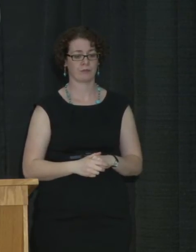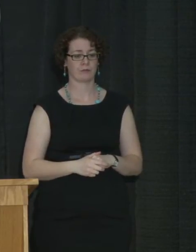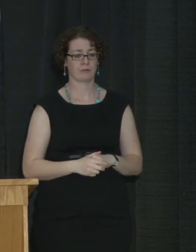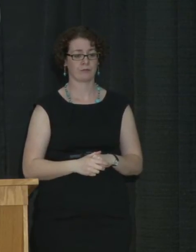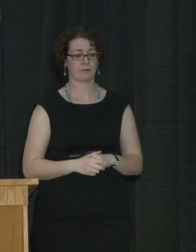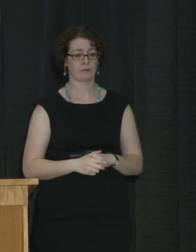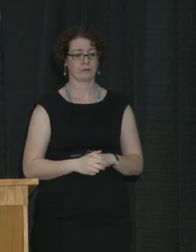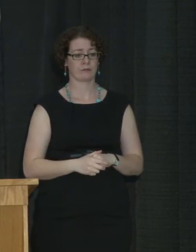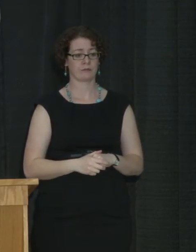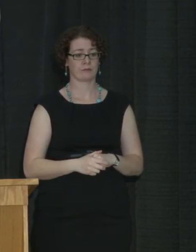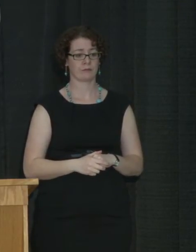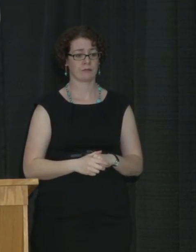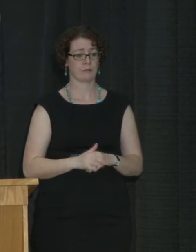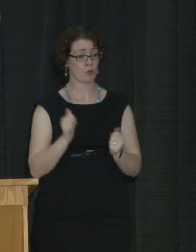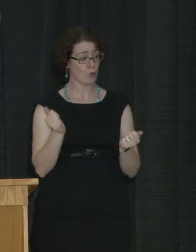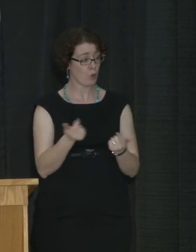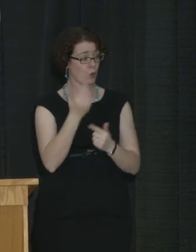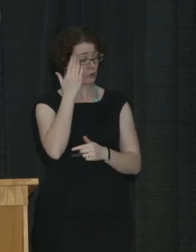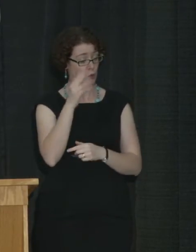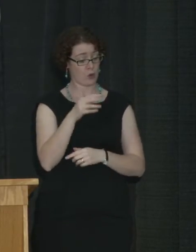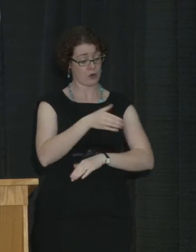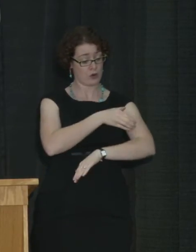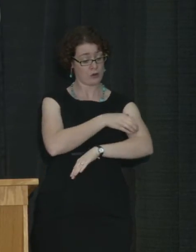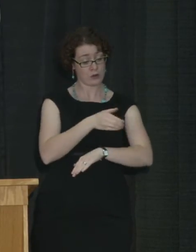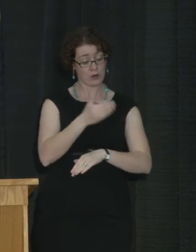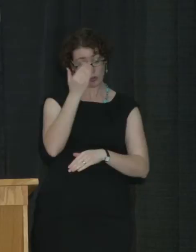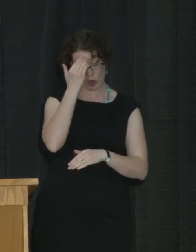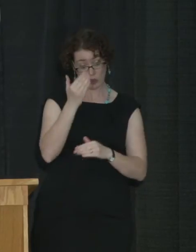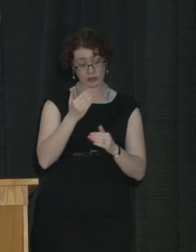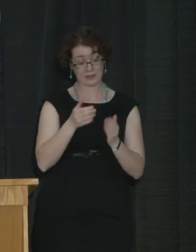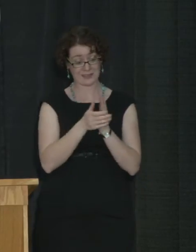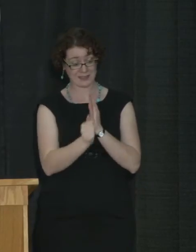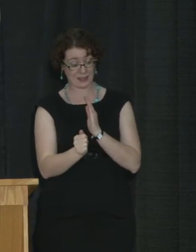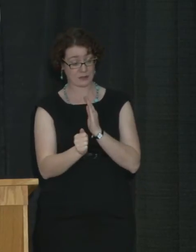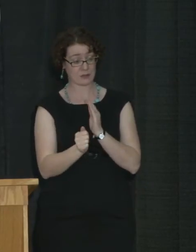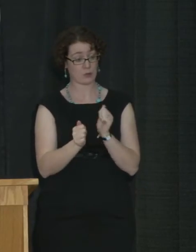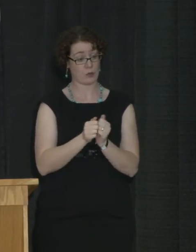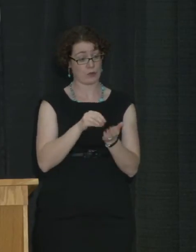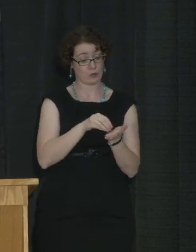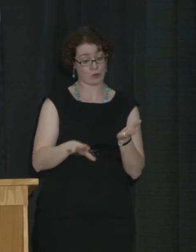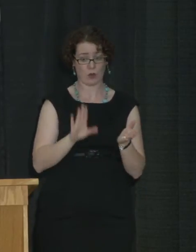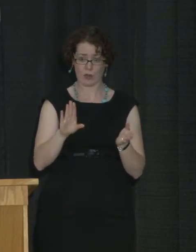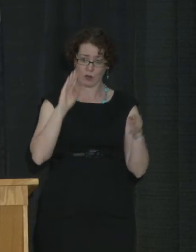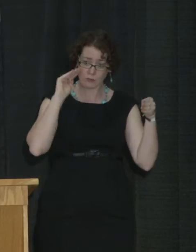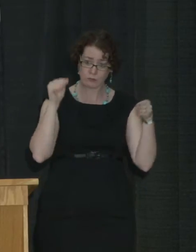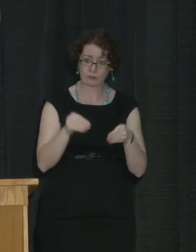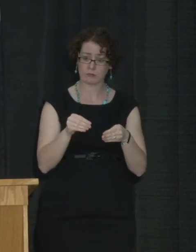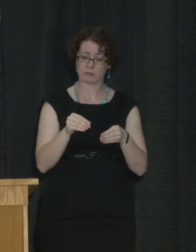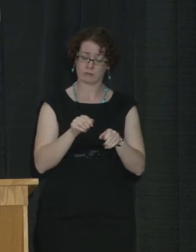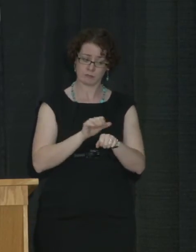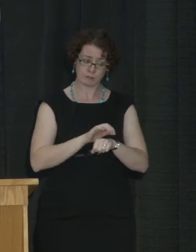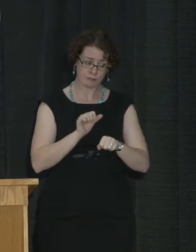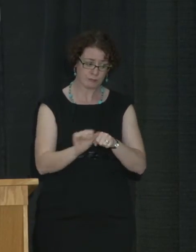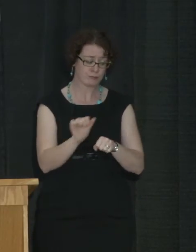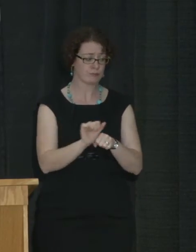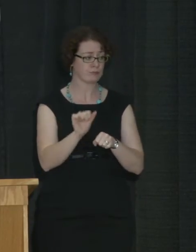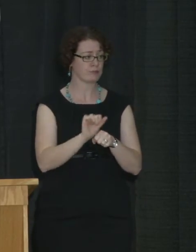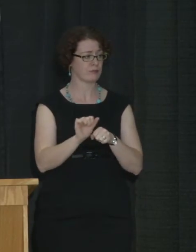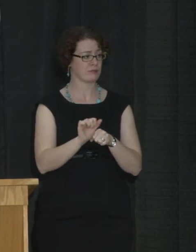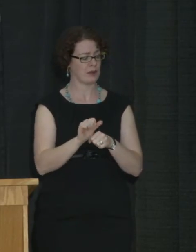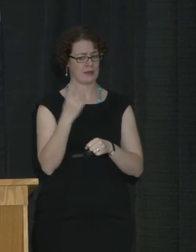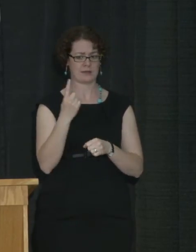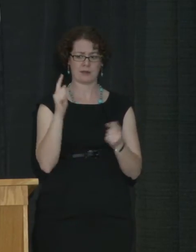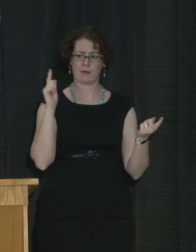Everyone at NSCC knows that when knowledge and skills combine with a student's sense of purpose and determination,